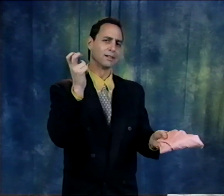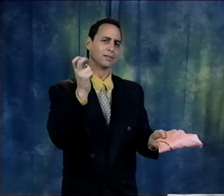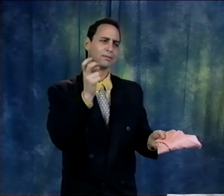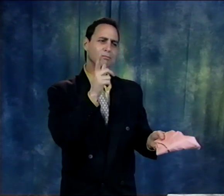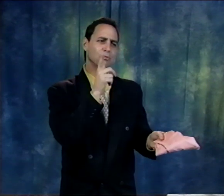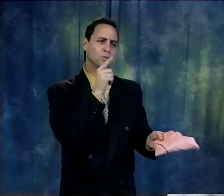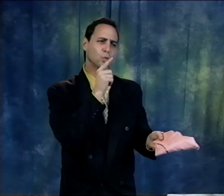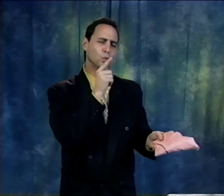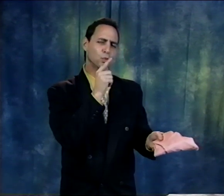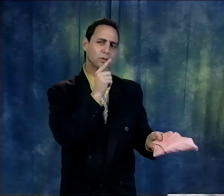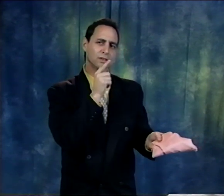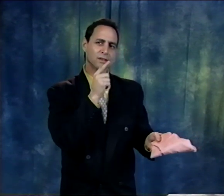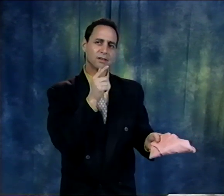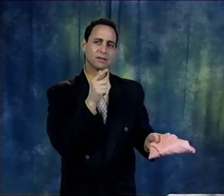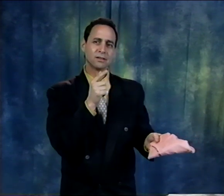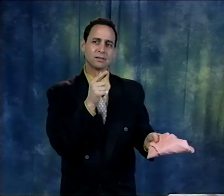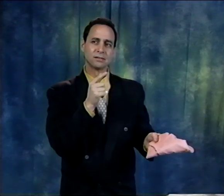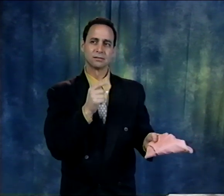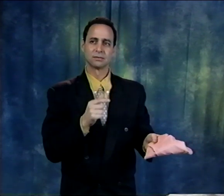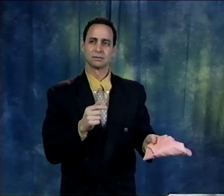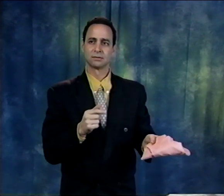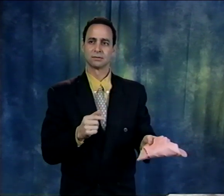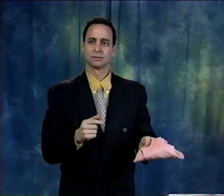Now who's going to steal this?